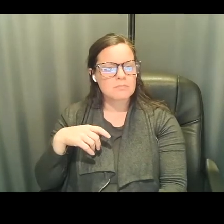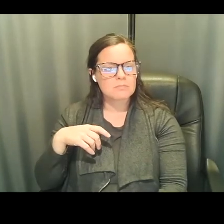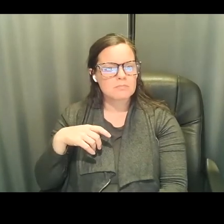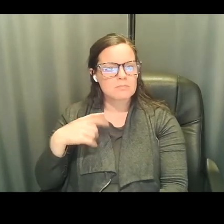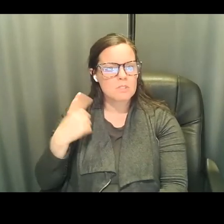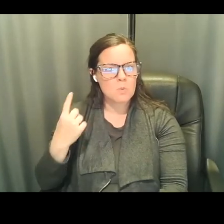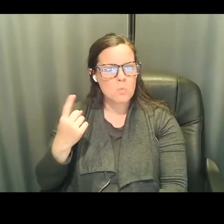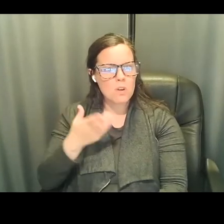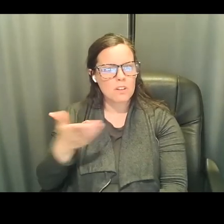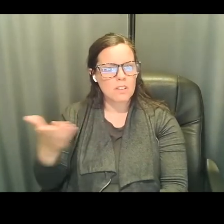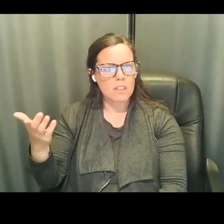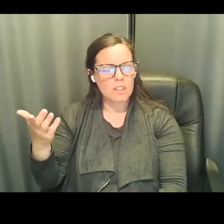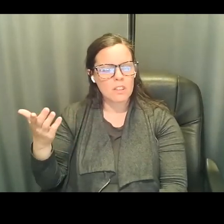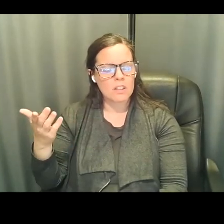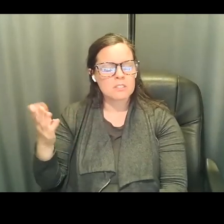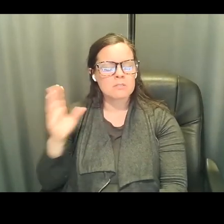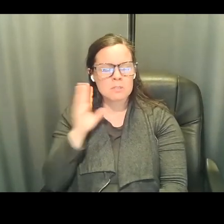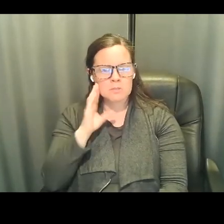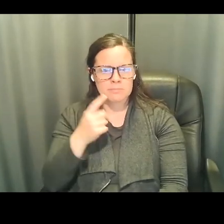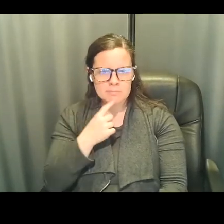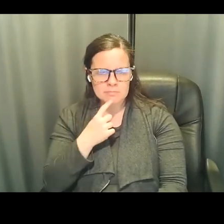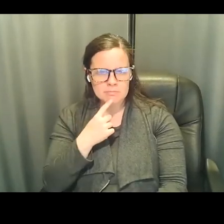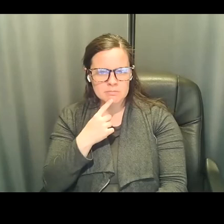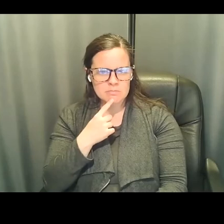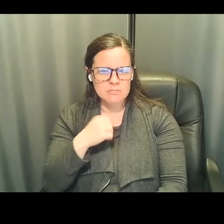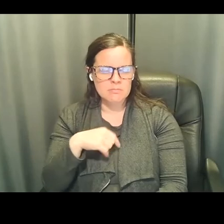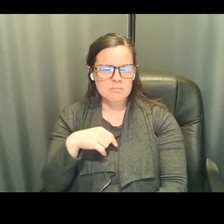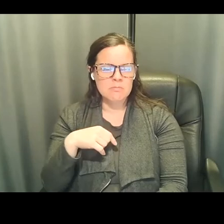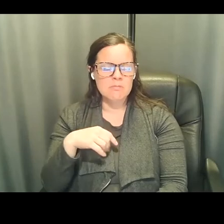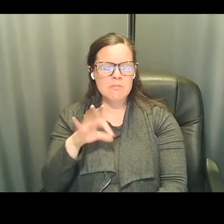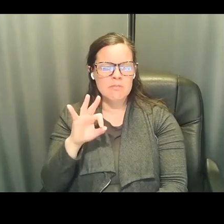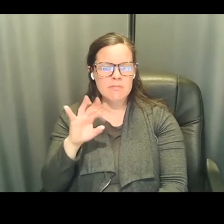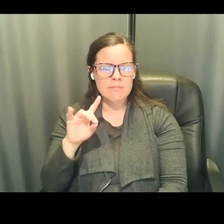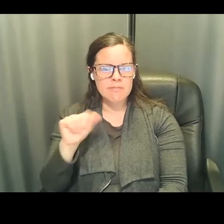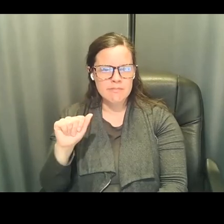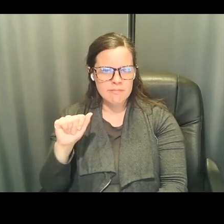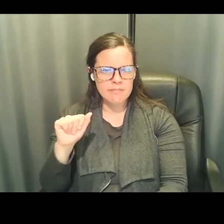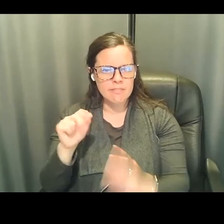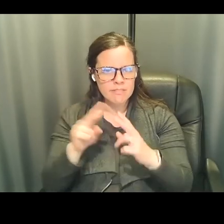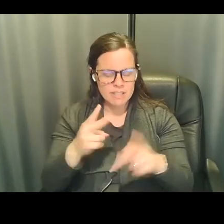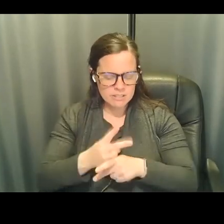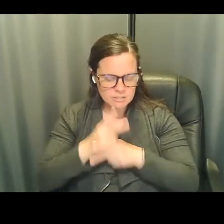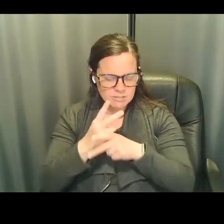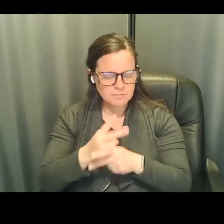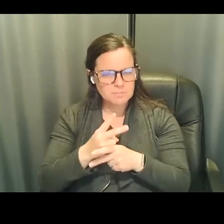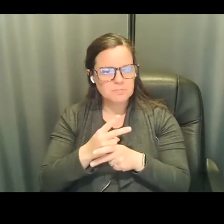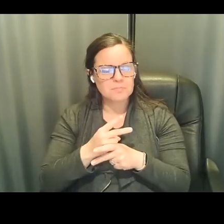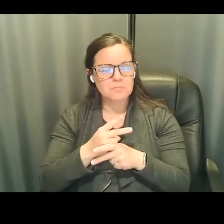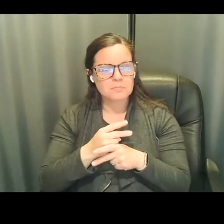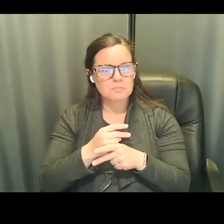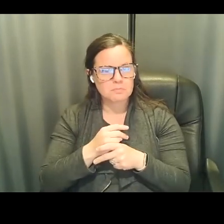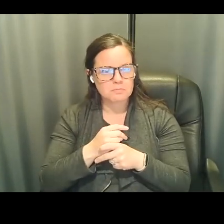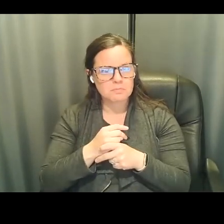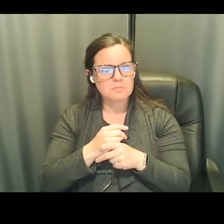things that I would say is that the FDA was very cautious, and rightfully so, in ensuring that we understood